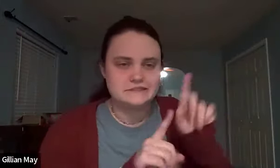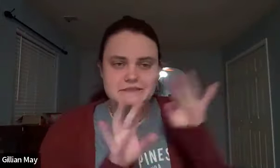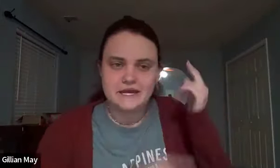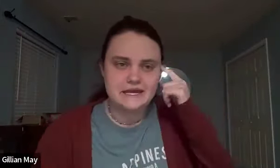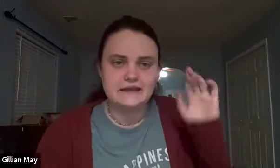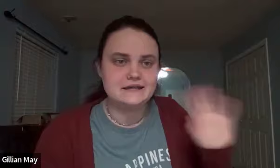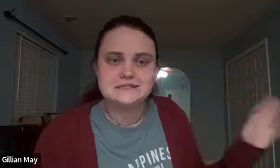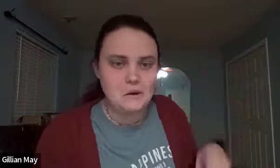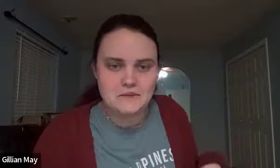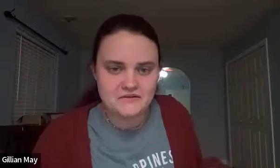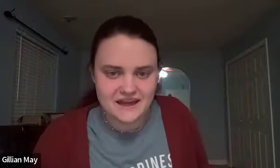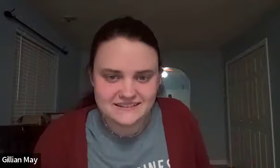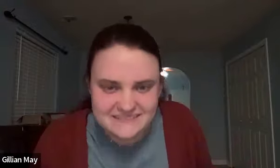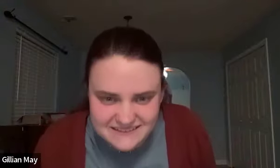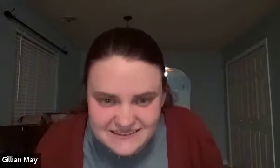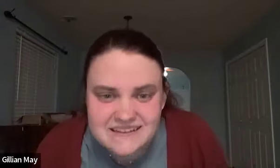is in my head, guys. Sorry about that.